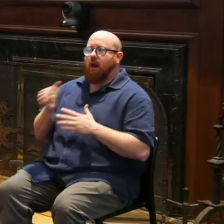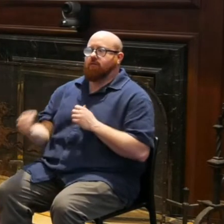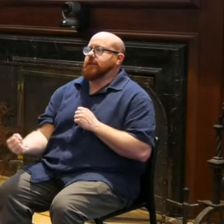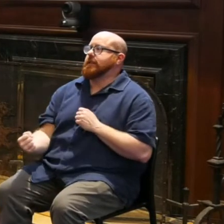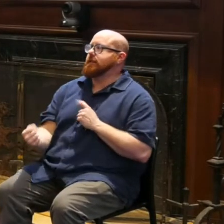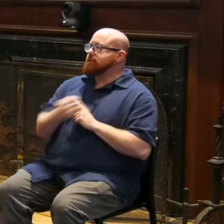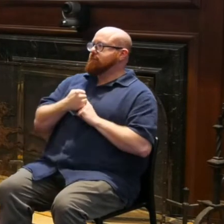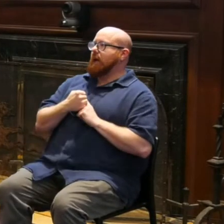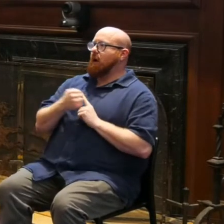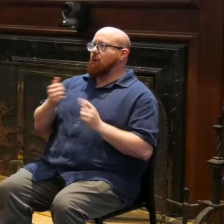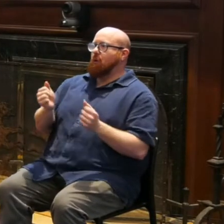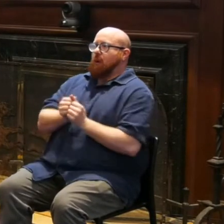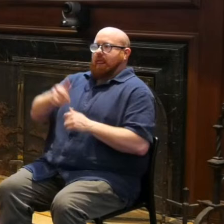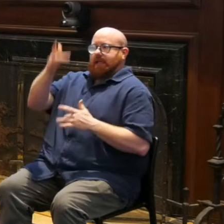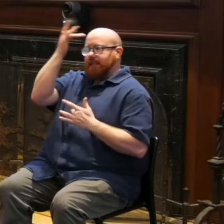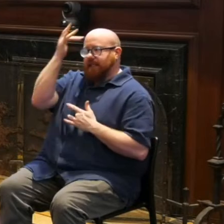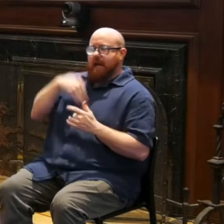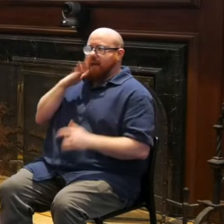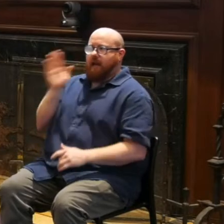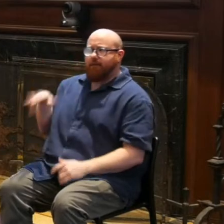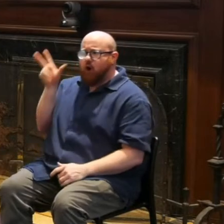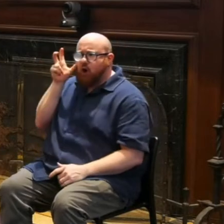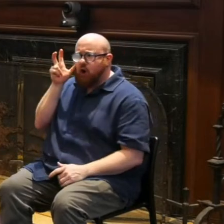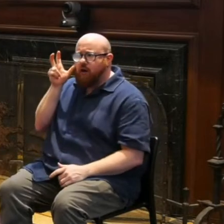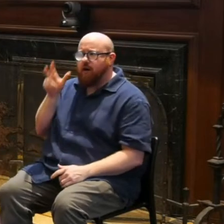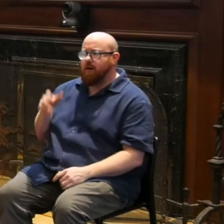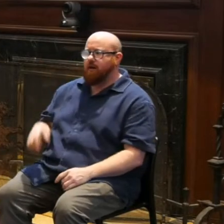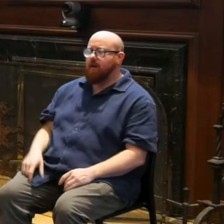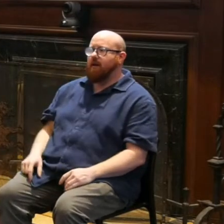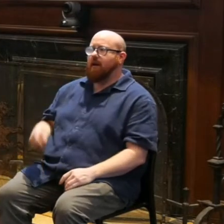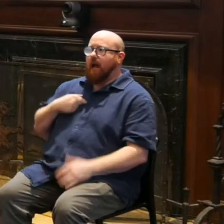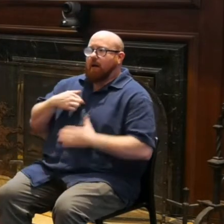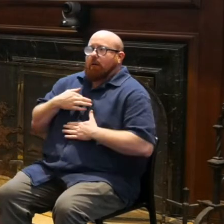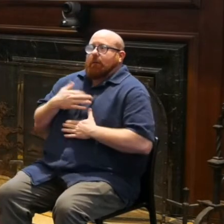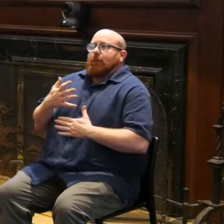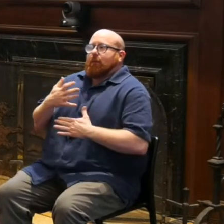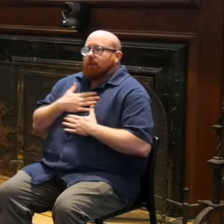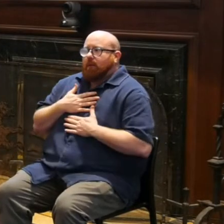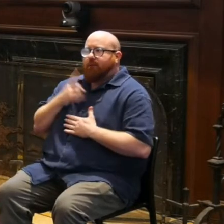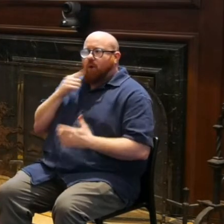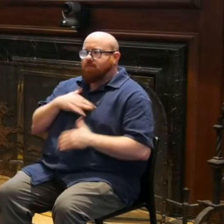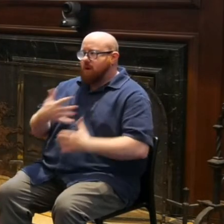diseases that I never even heard of. I wheezed for breath.